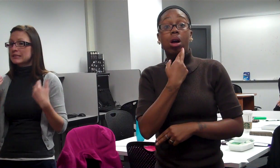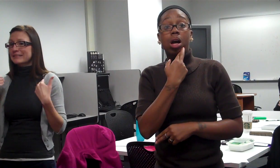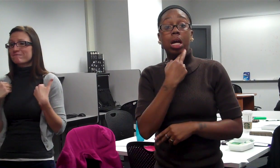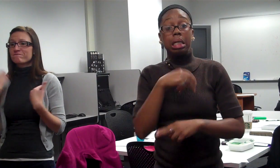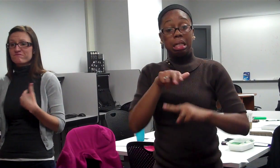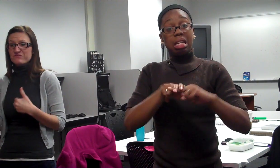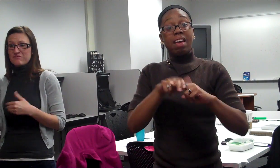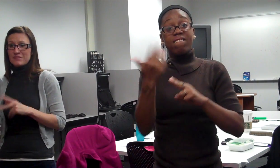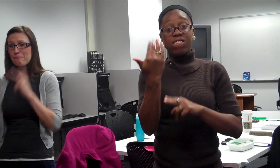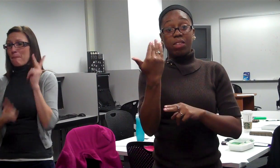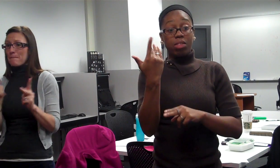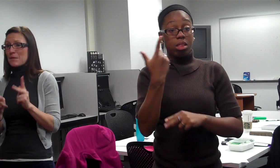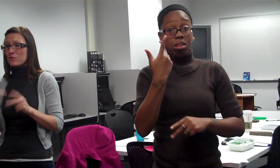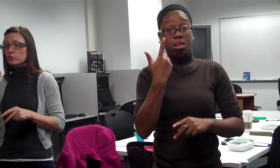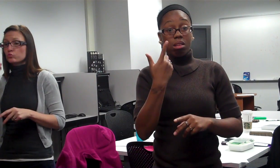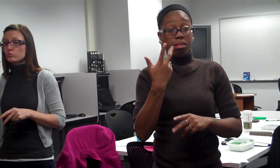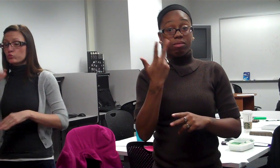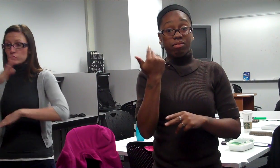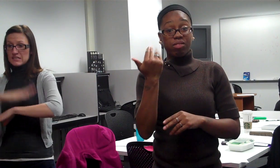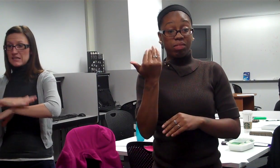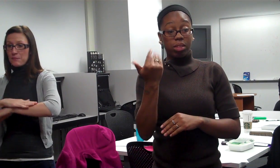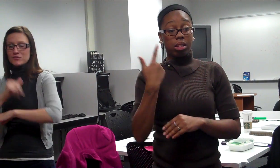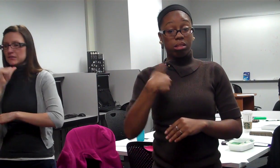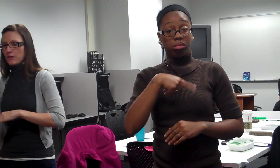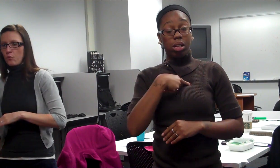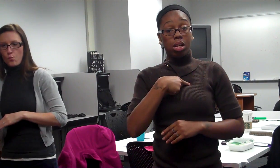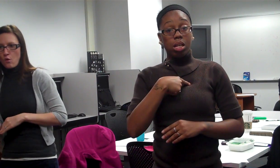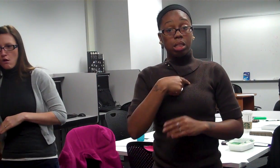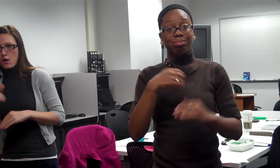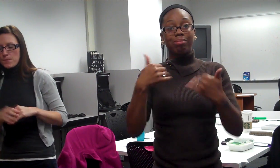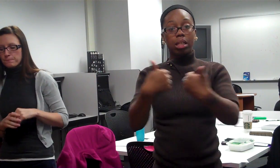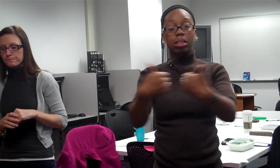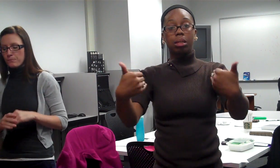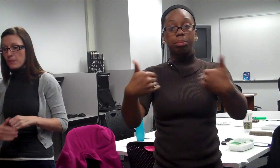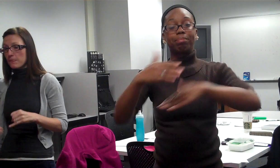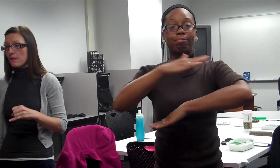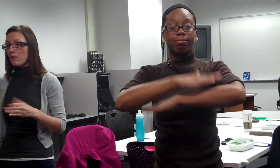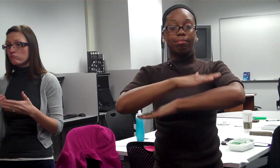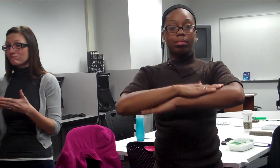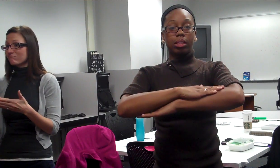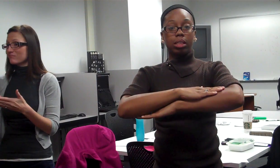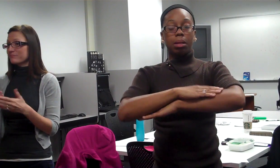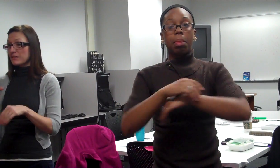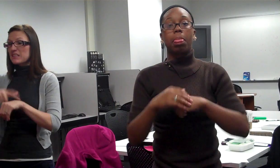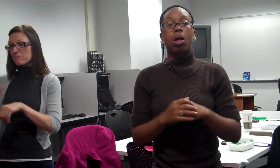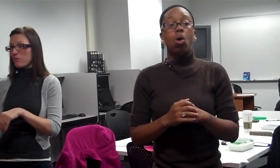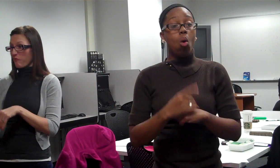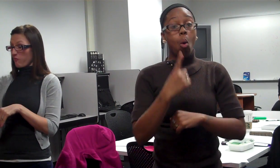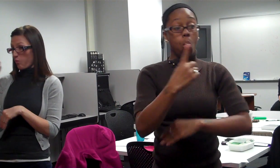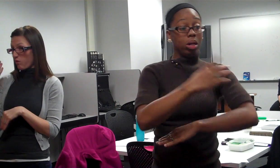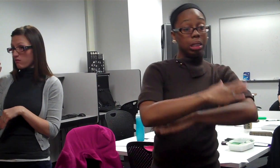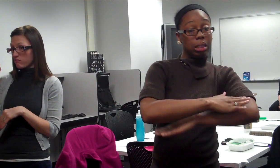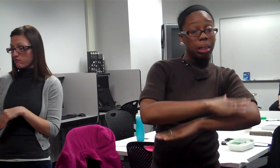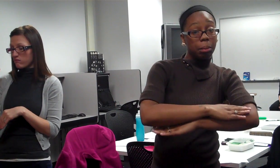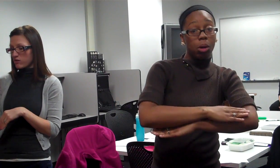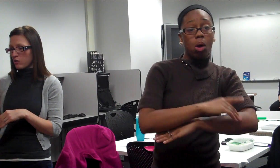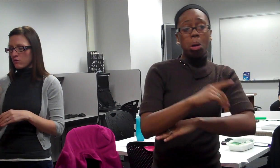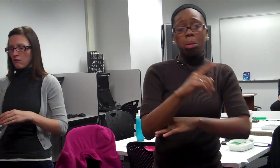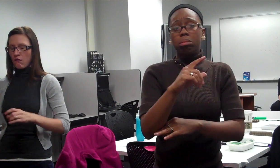tables. And the last time we had done that, it was a disaster. One table got their food in about 20 minutes, another